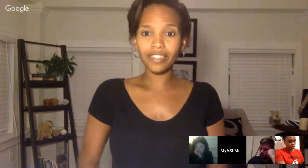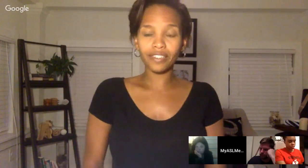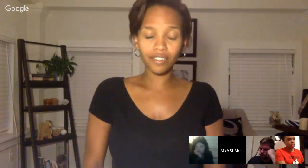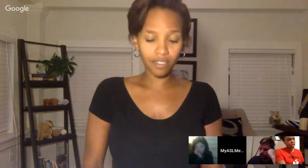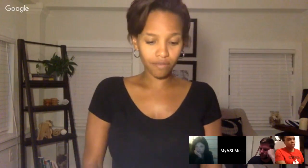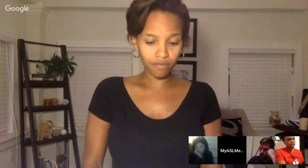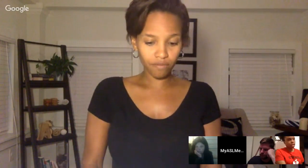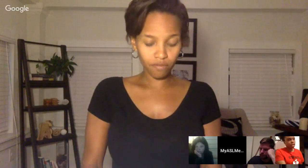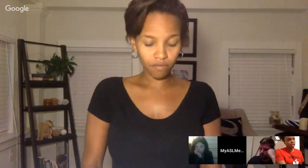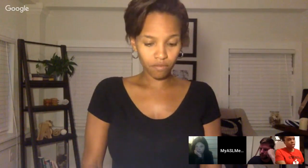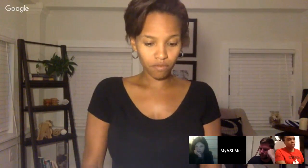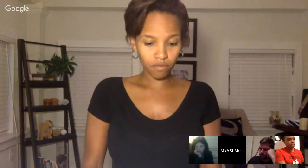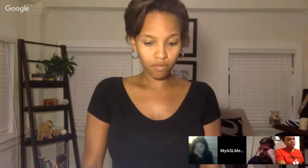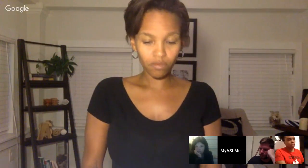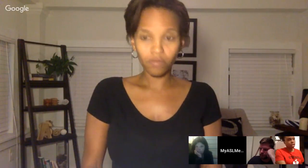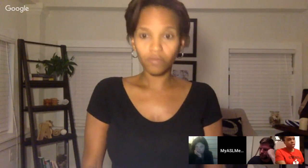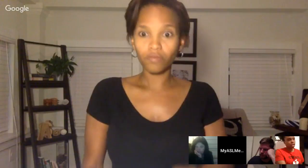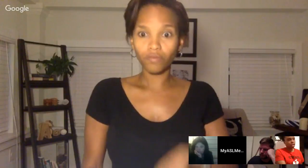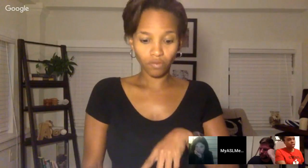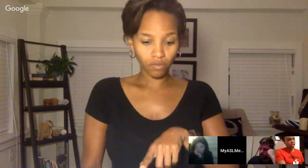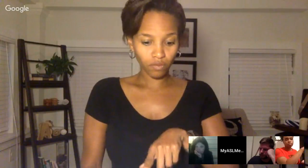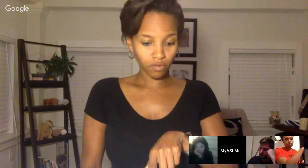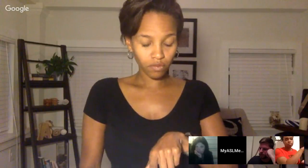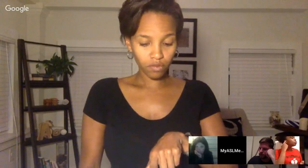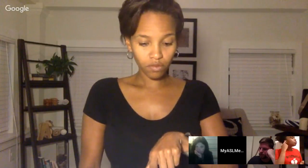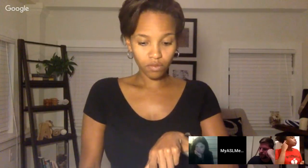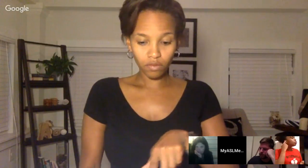Any ideas?